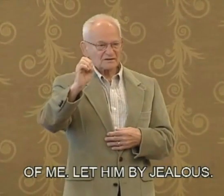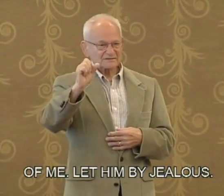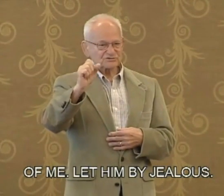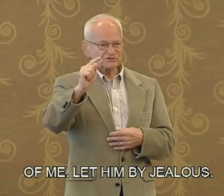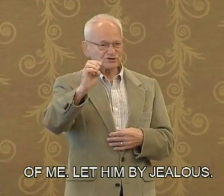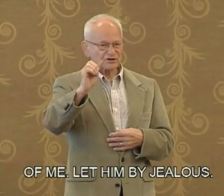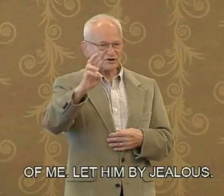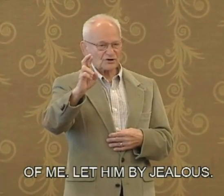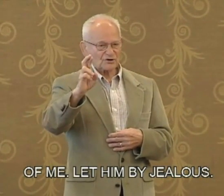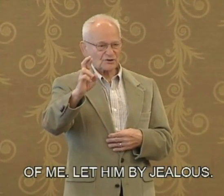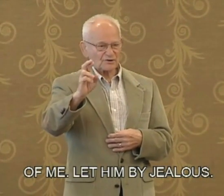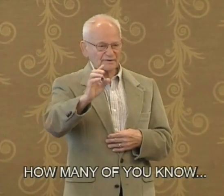How many of you know